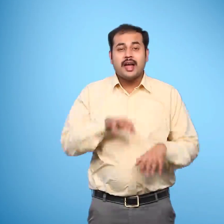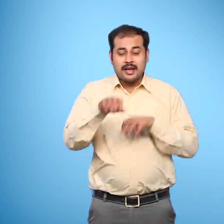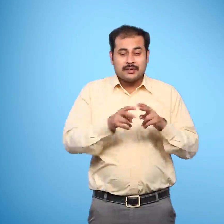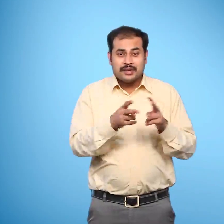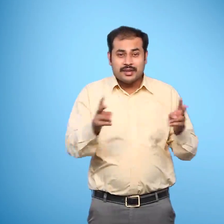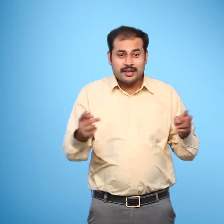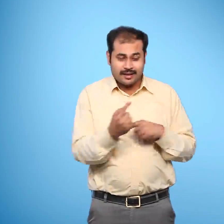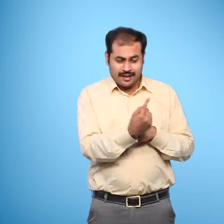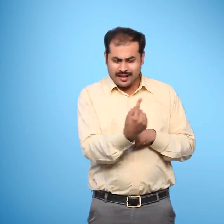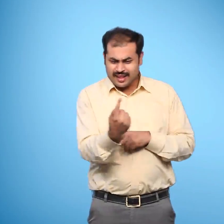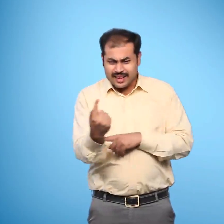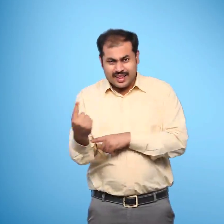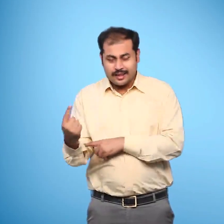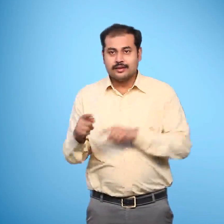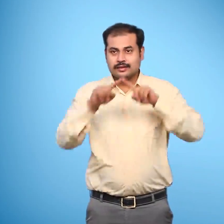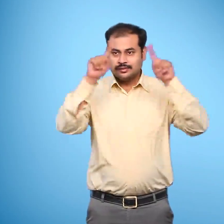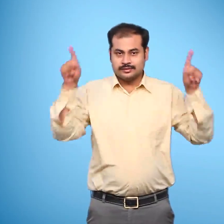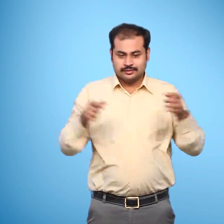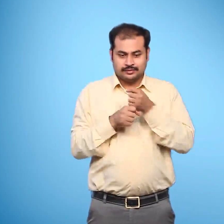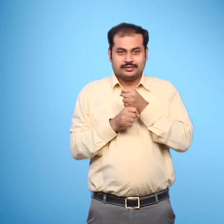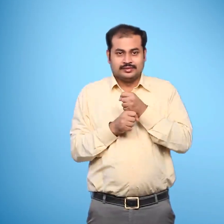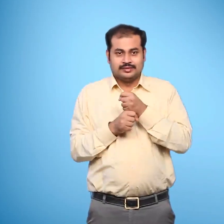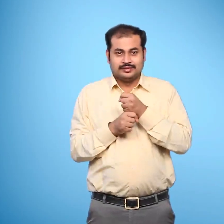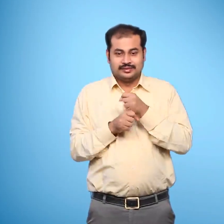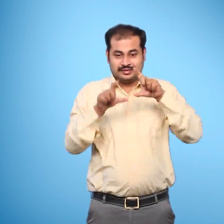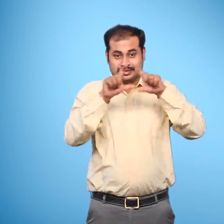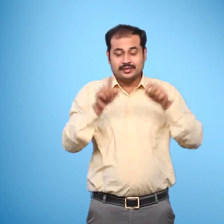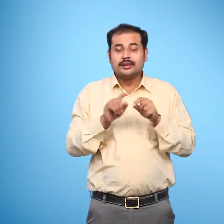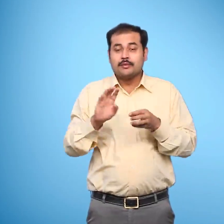Each one holds a board with their scores in the game of Toss the Ball.